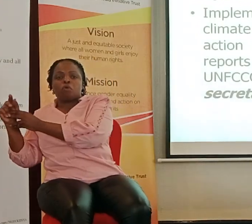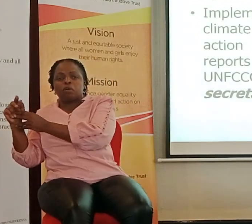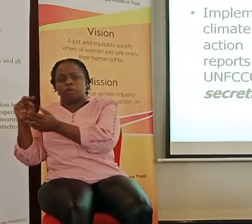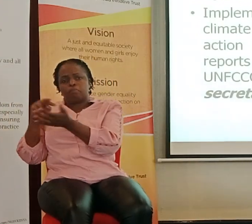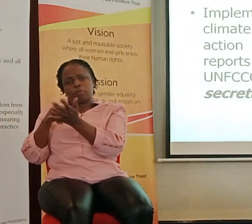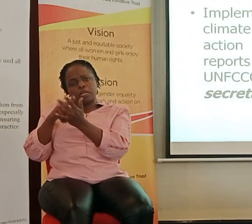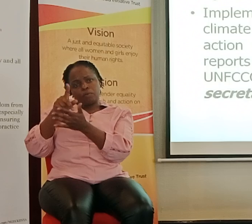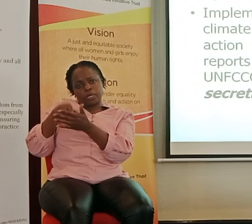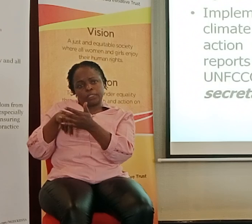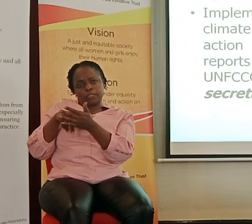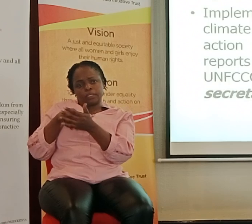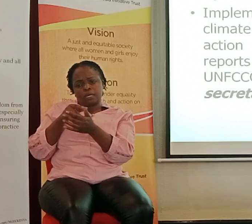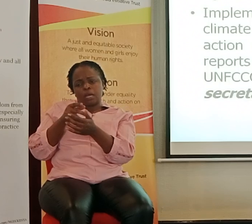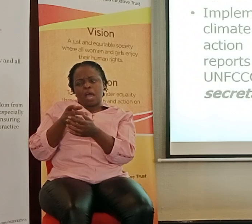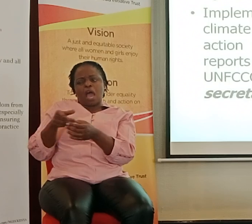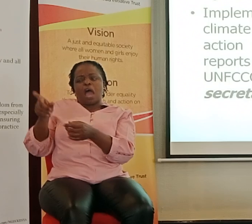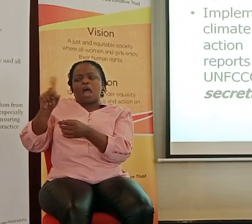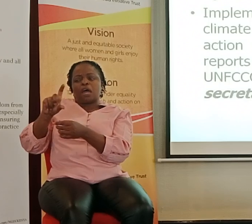mean automatic value add?